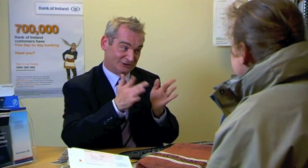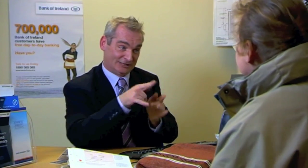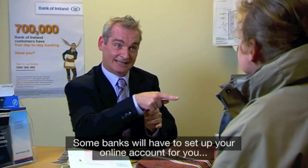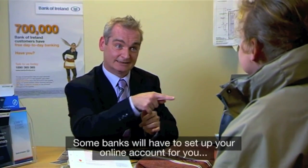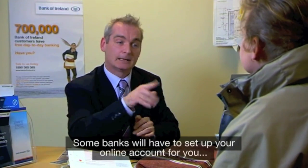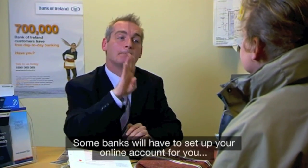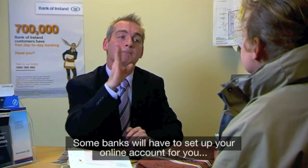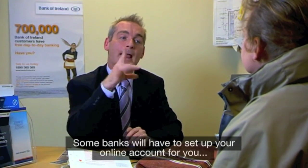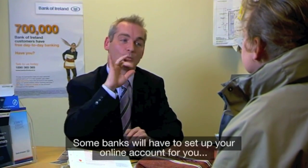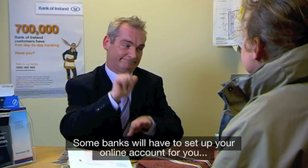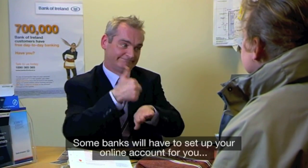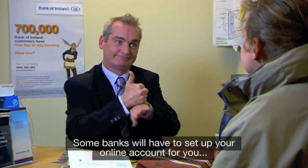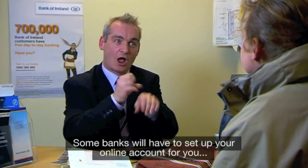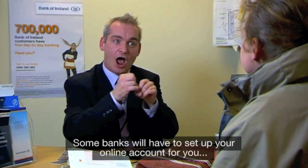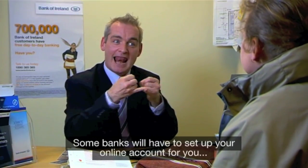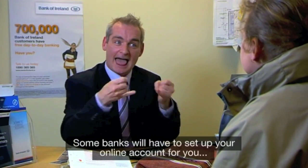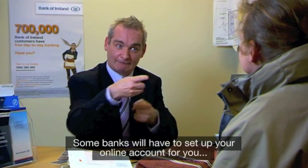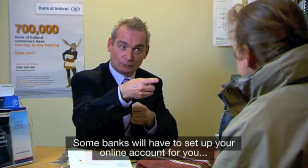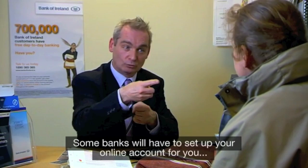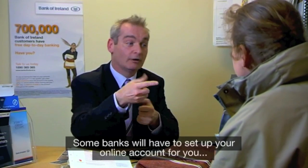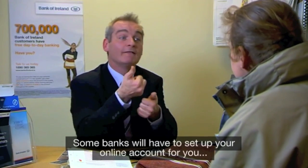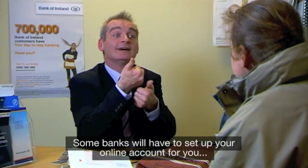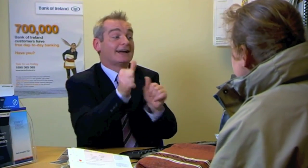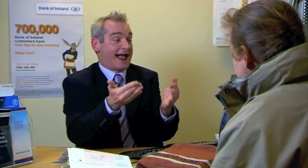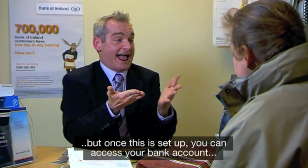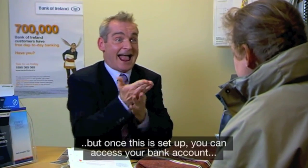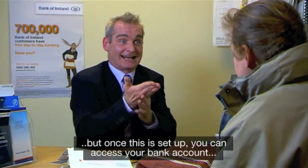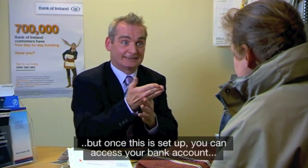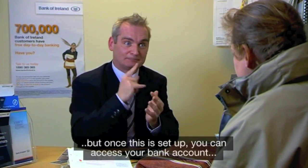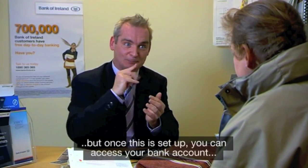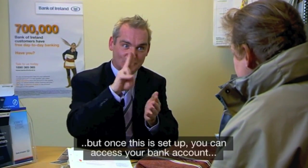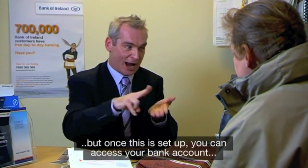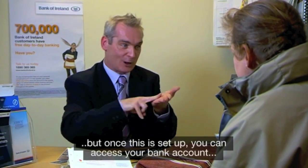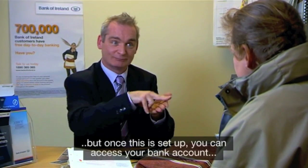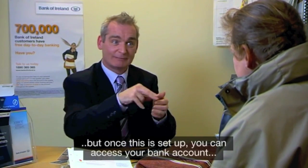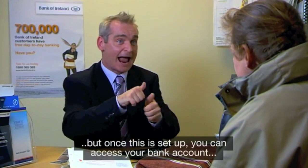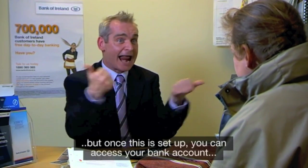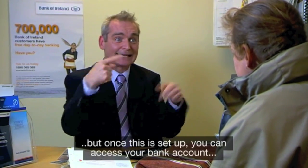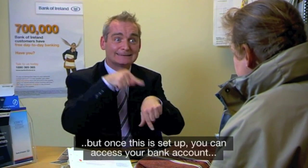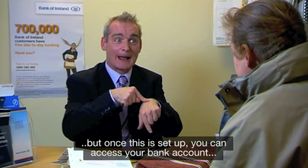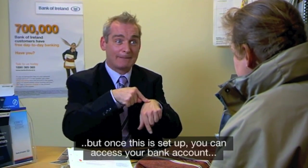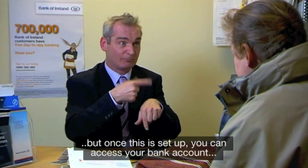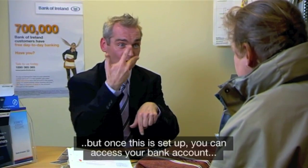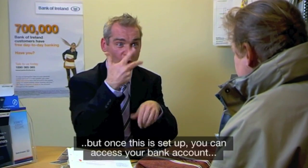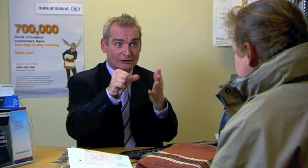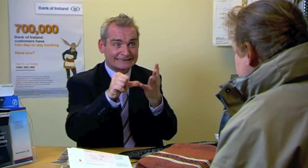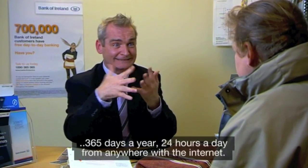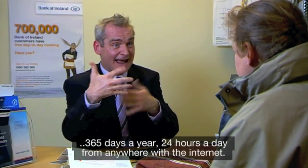Some banks will have to set up your online account for you, but once this is set up, you can access your bank account 365 days a